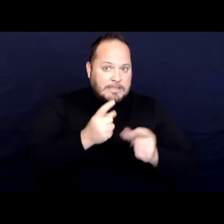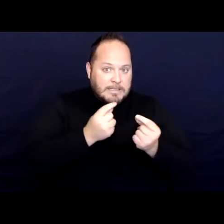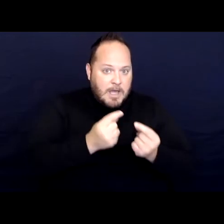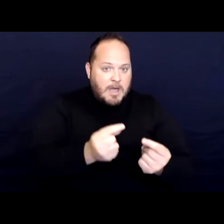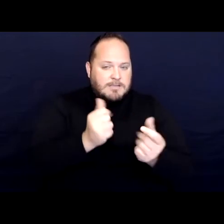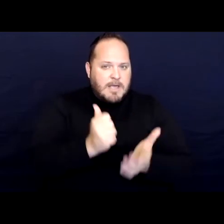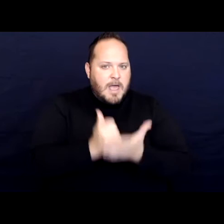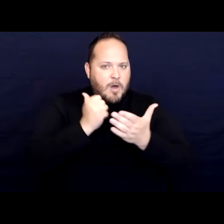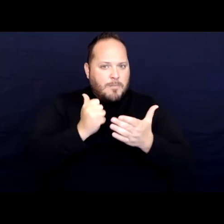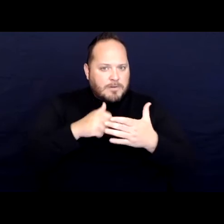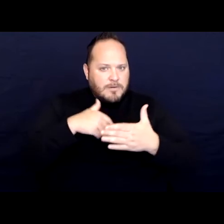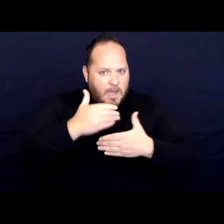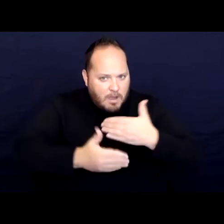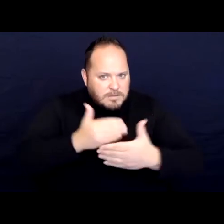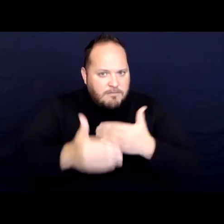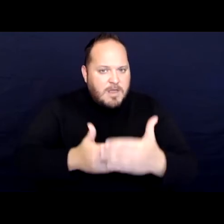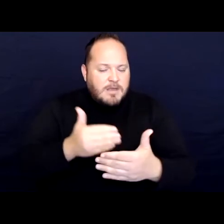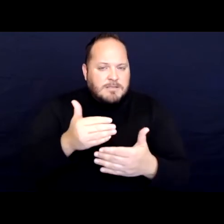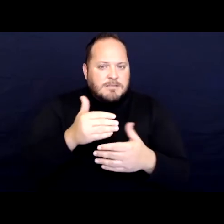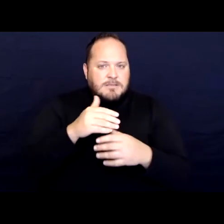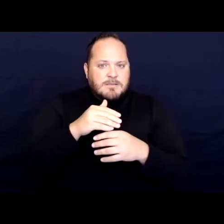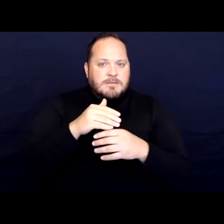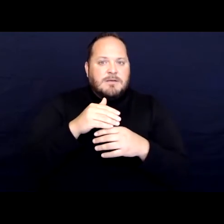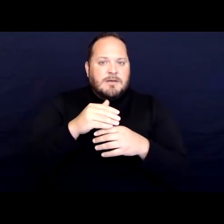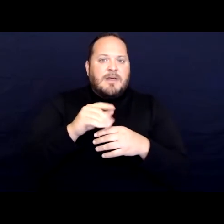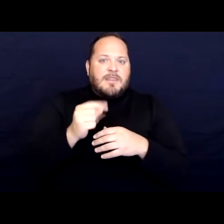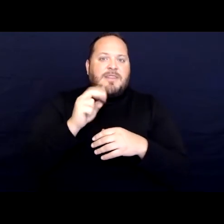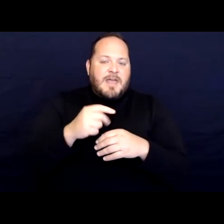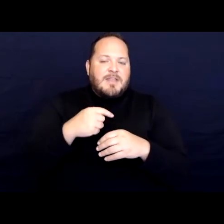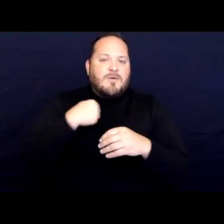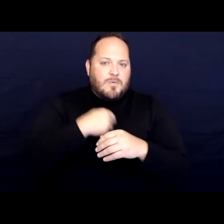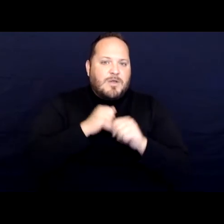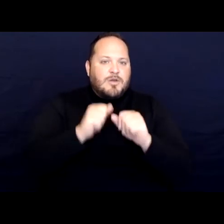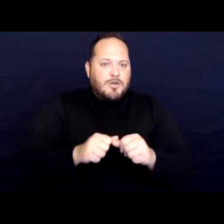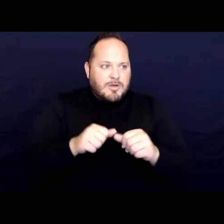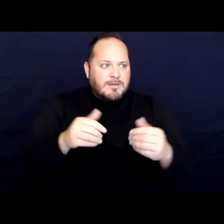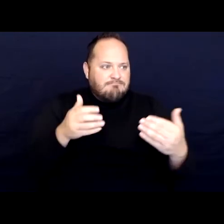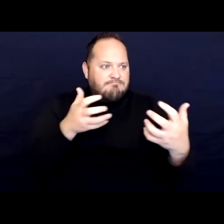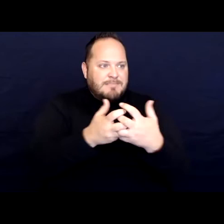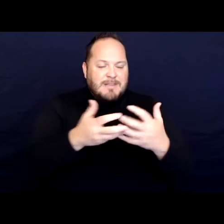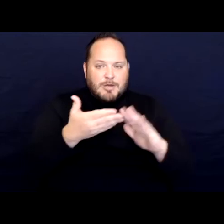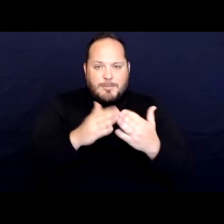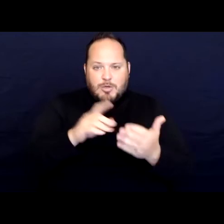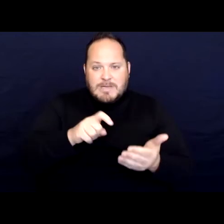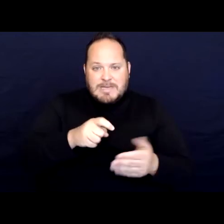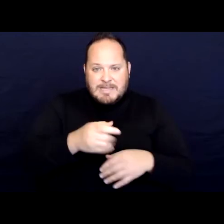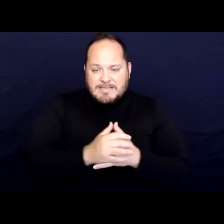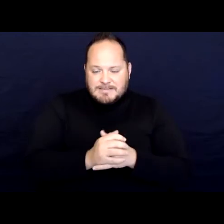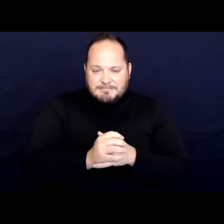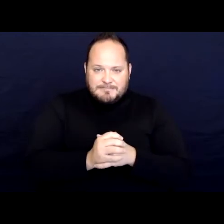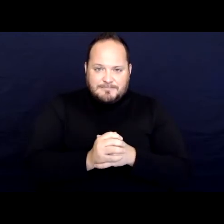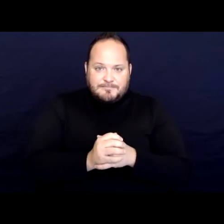activate us into then meeting the rest of those community needs. So the other thing that was